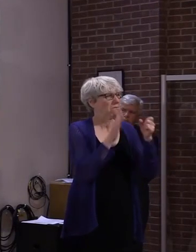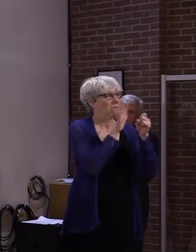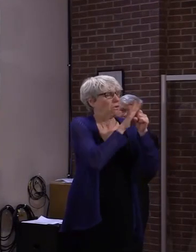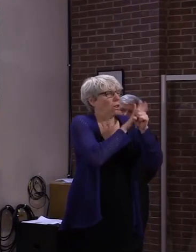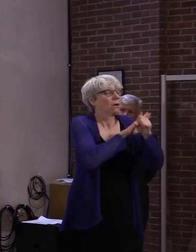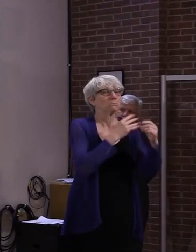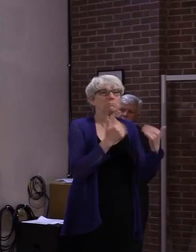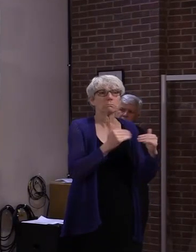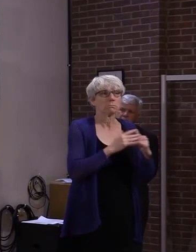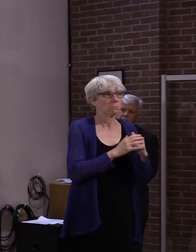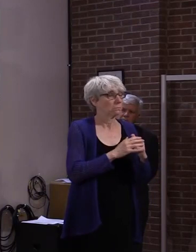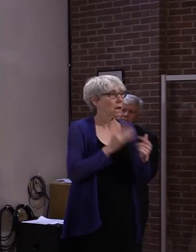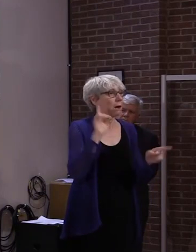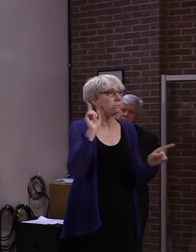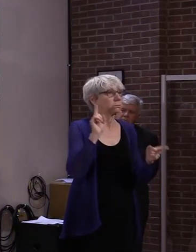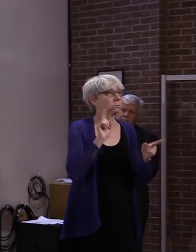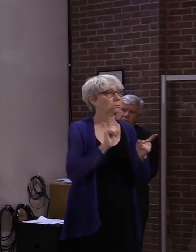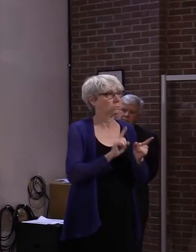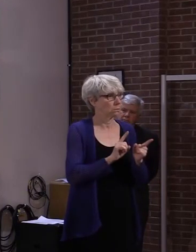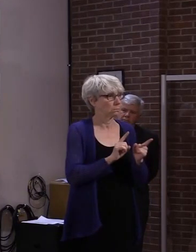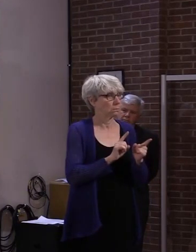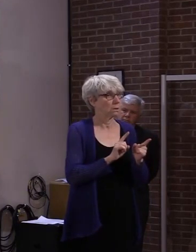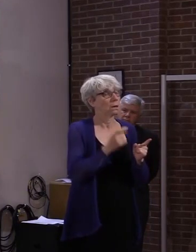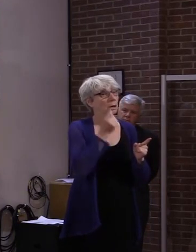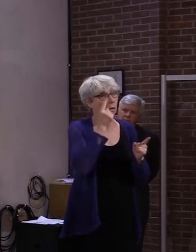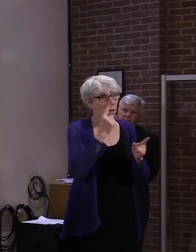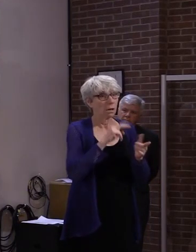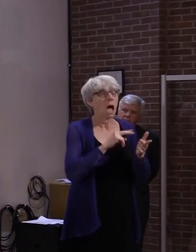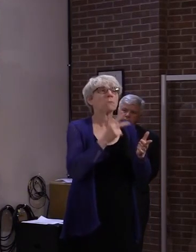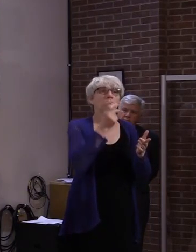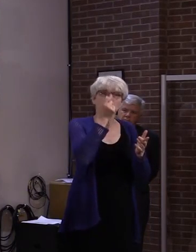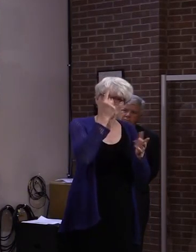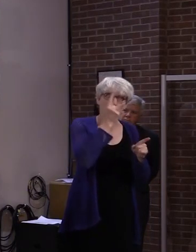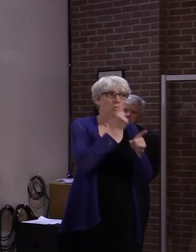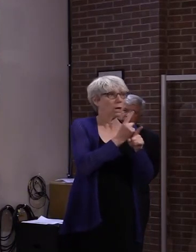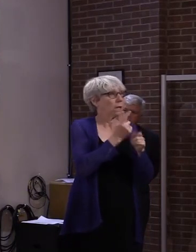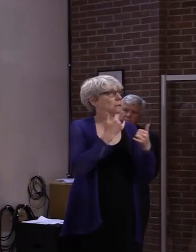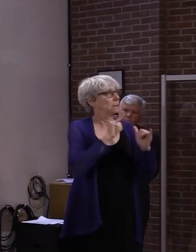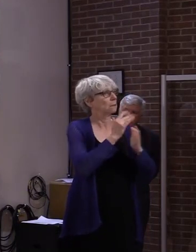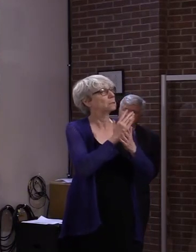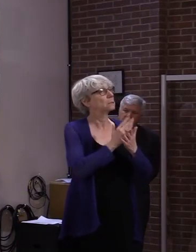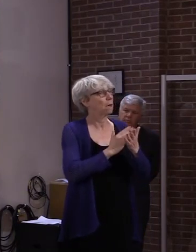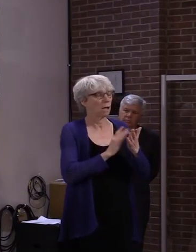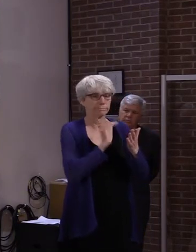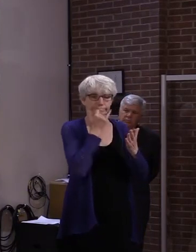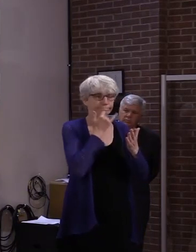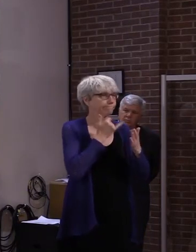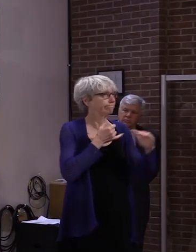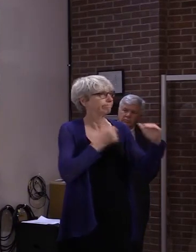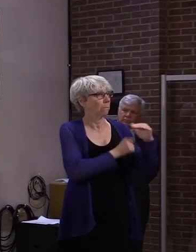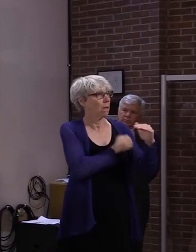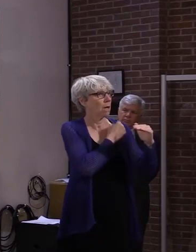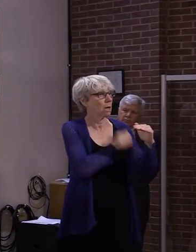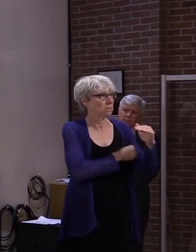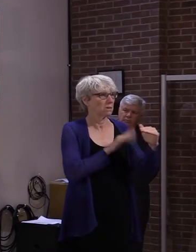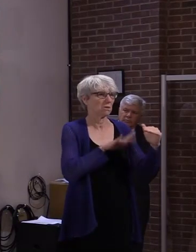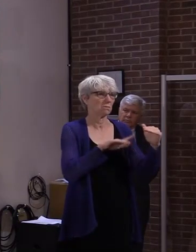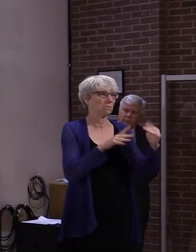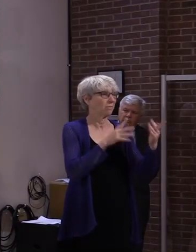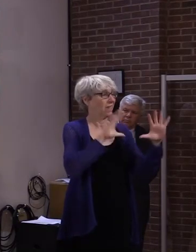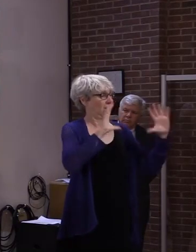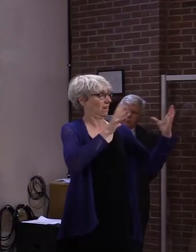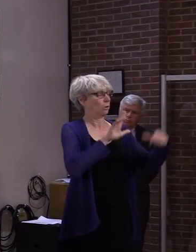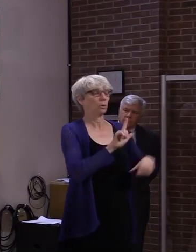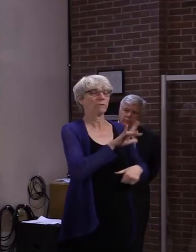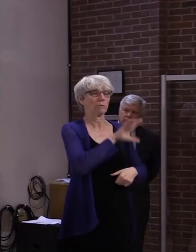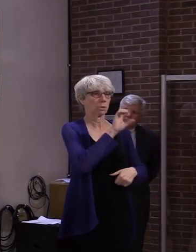be but we never said that these were 100 effective we said the vaccines were 85 percent